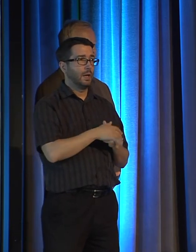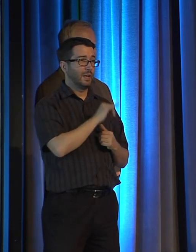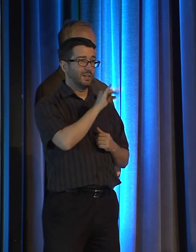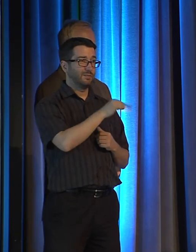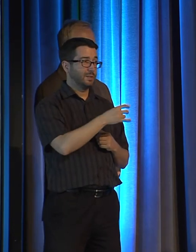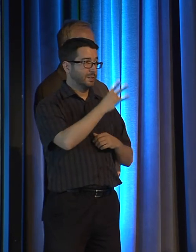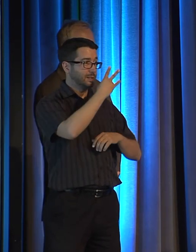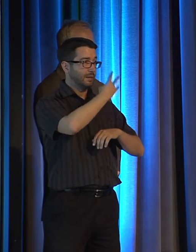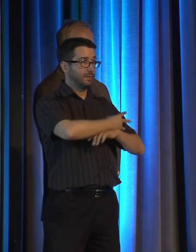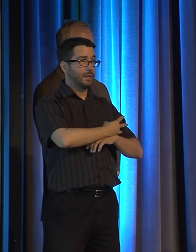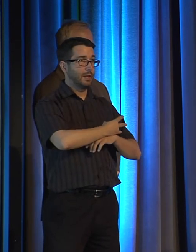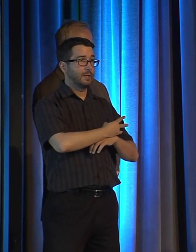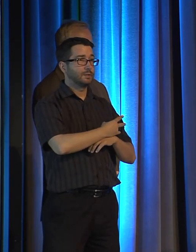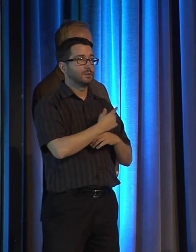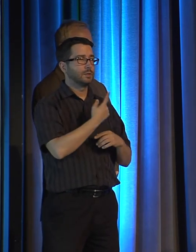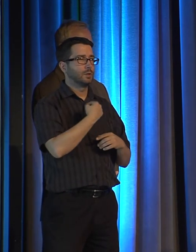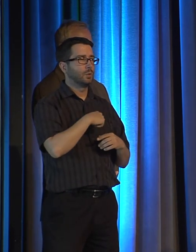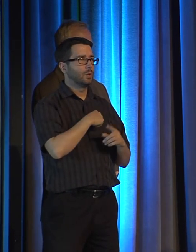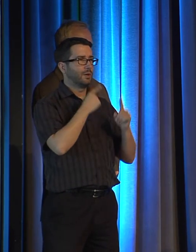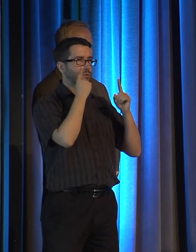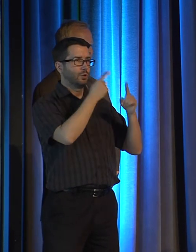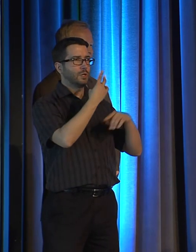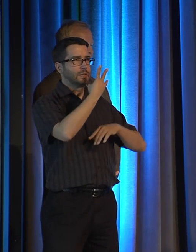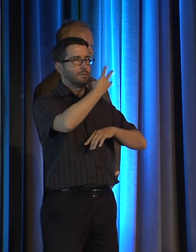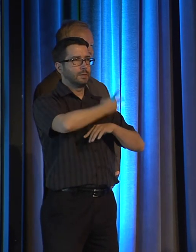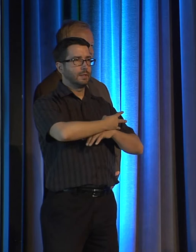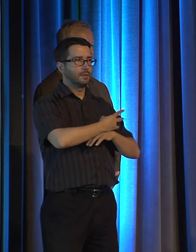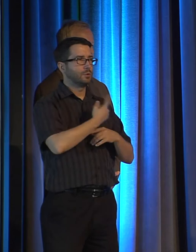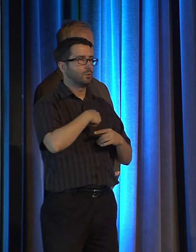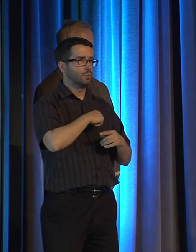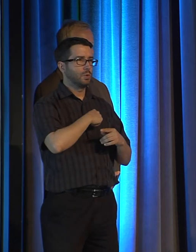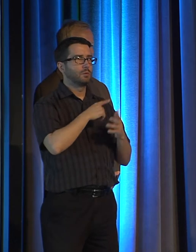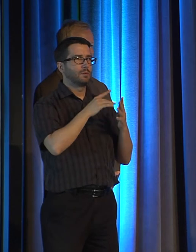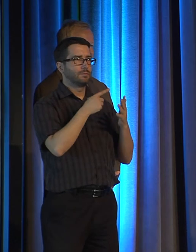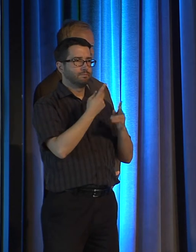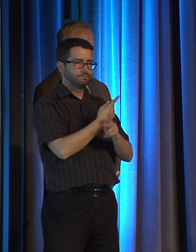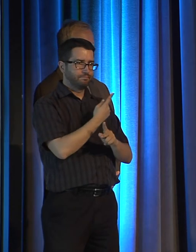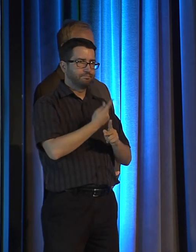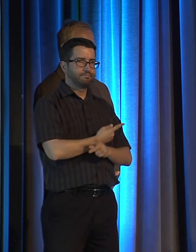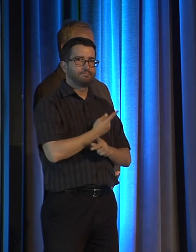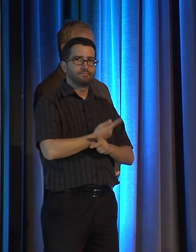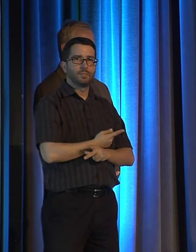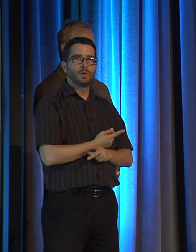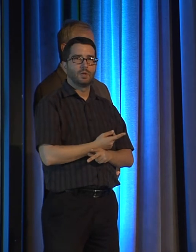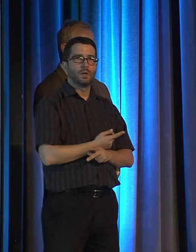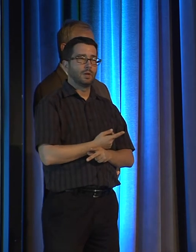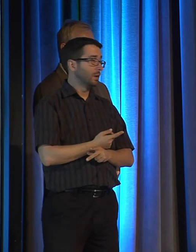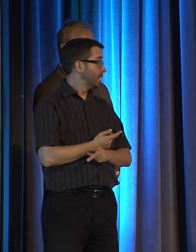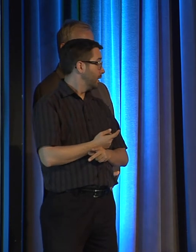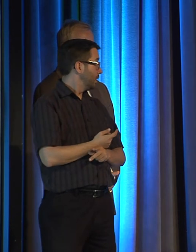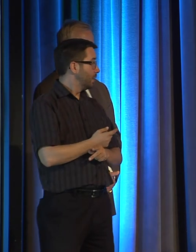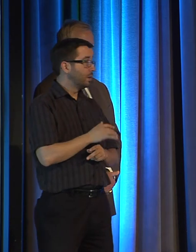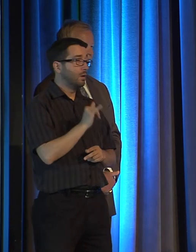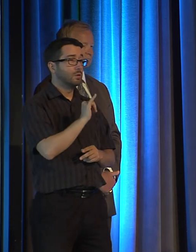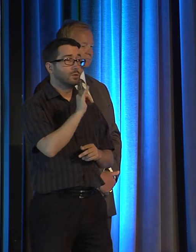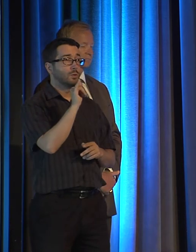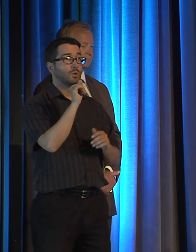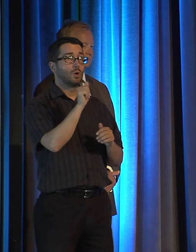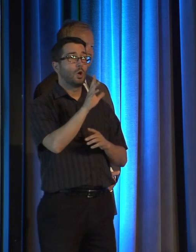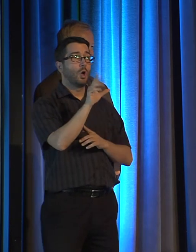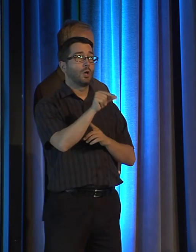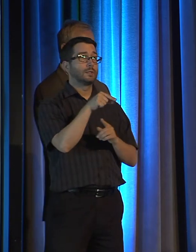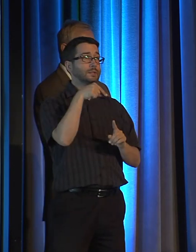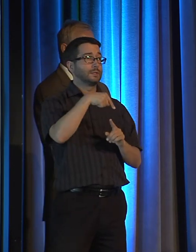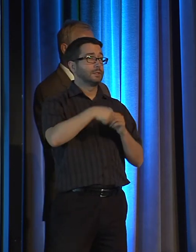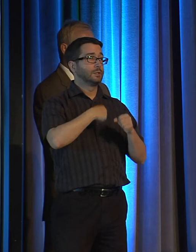7 days is the target that we have. So we are measuring that now and can tell and by August of this year, that